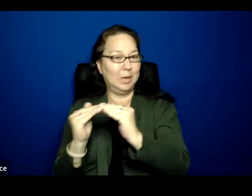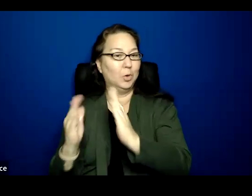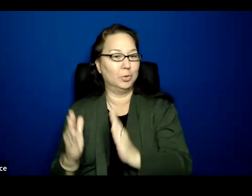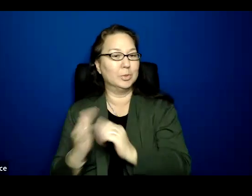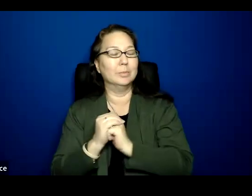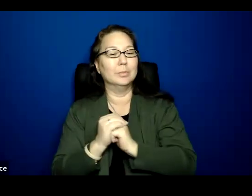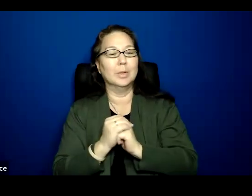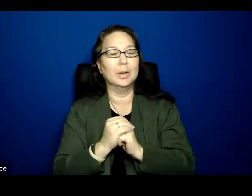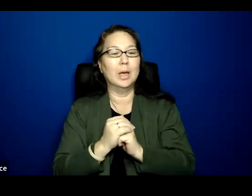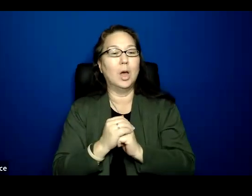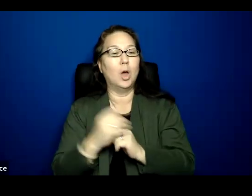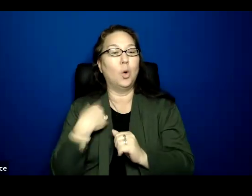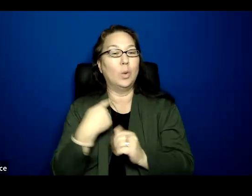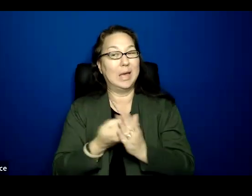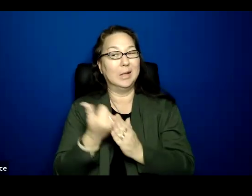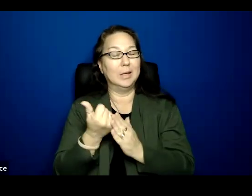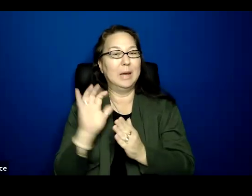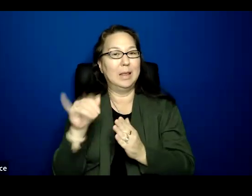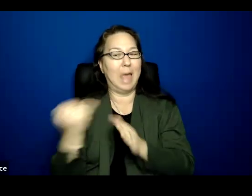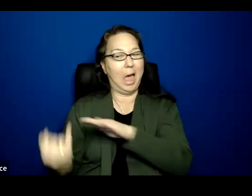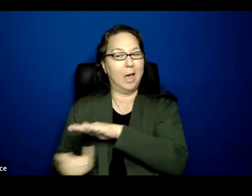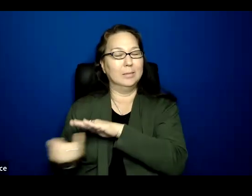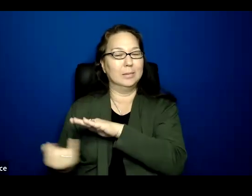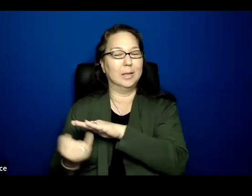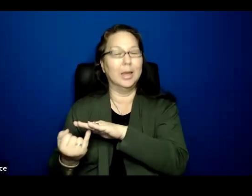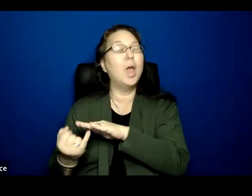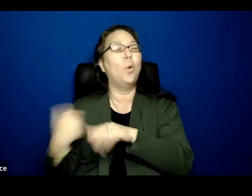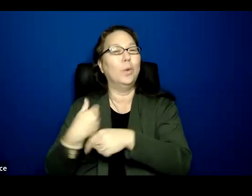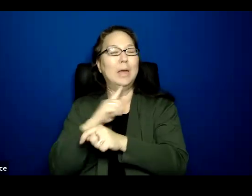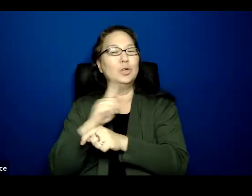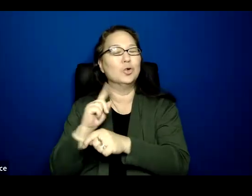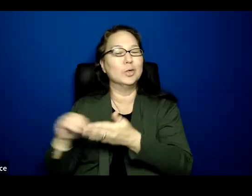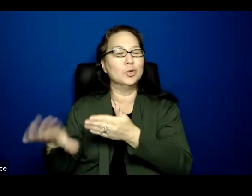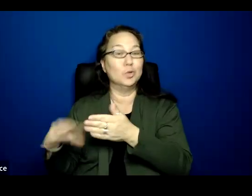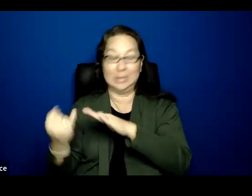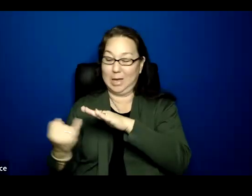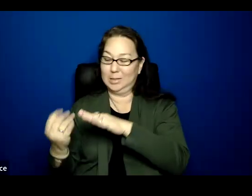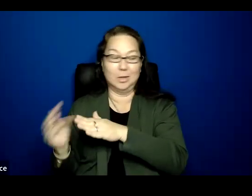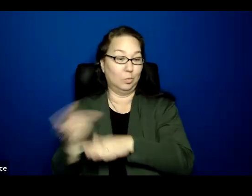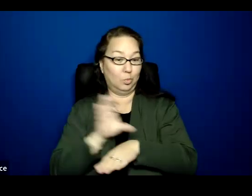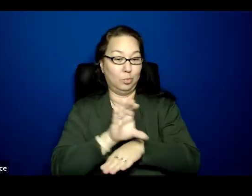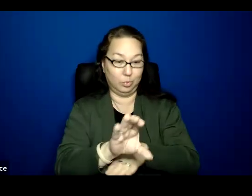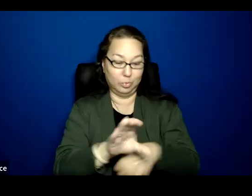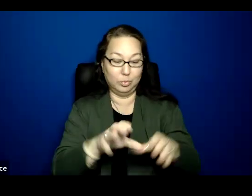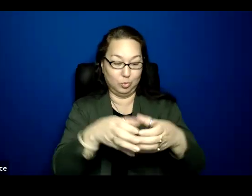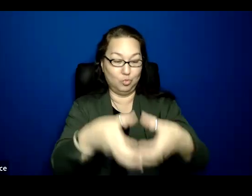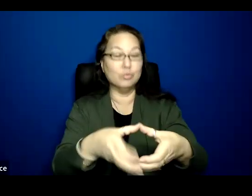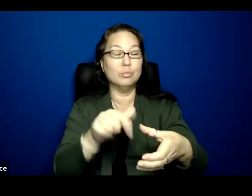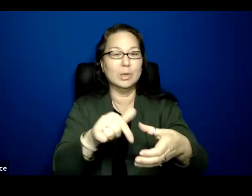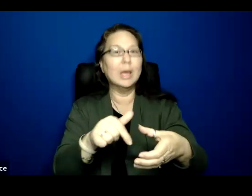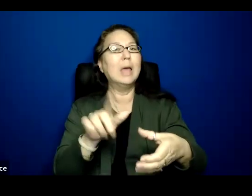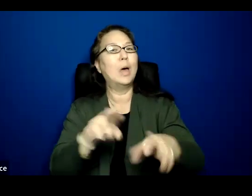eliminating isolation, we ensure all students can participate in grade level curriculum that prepares them for college and